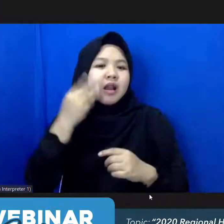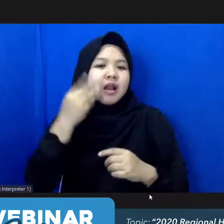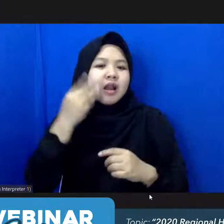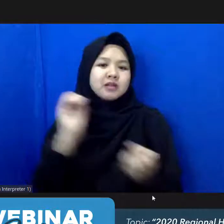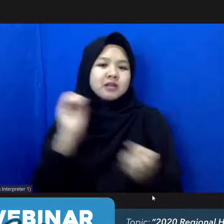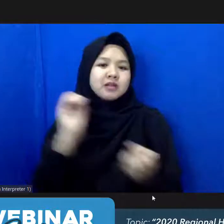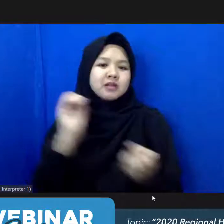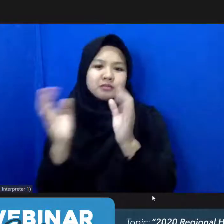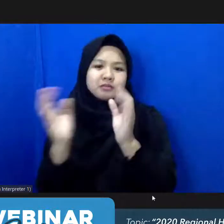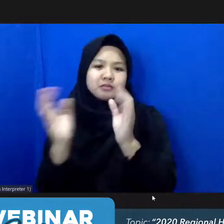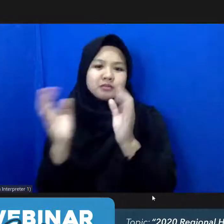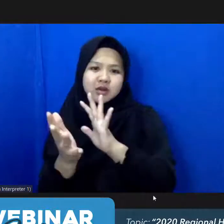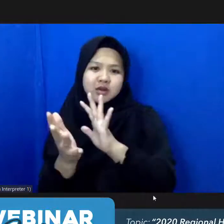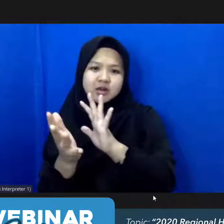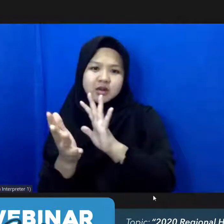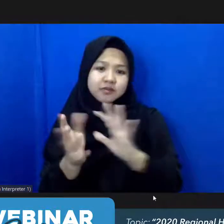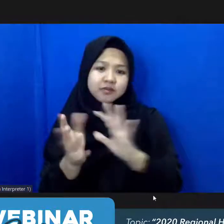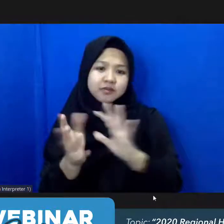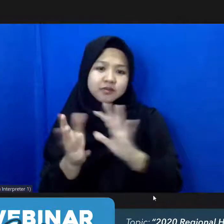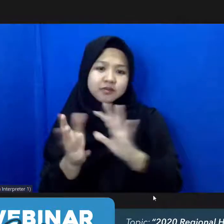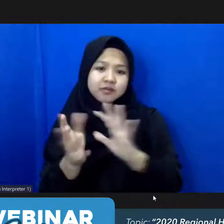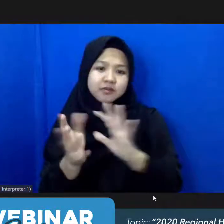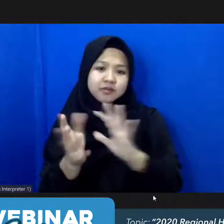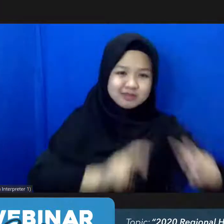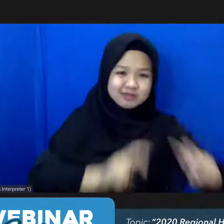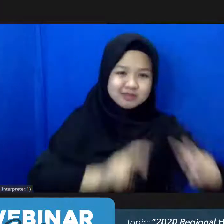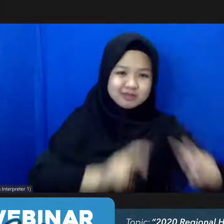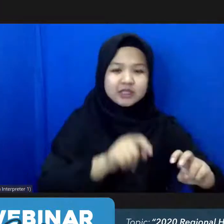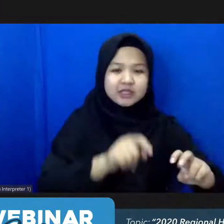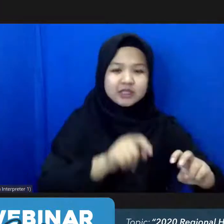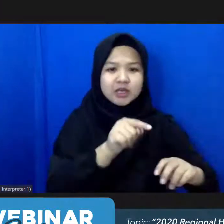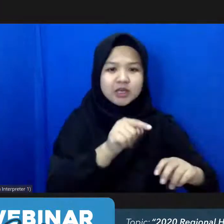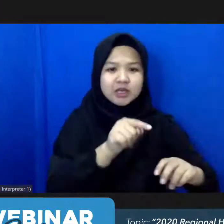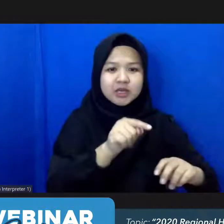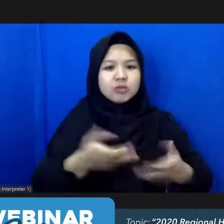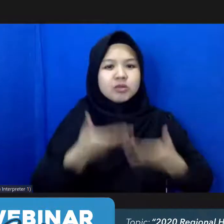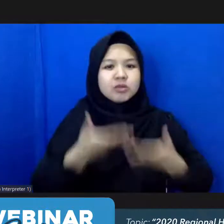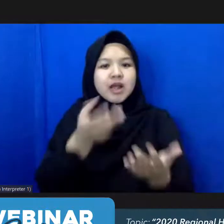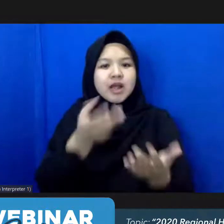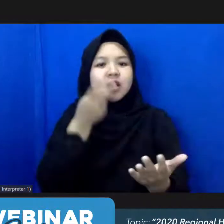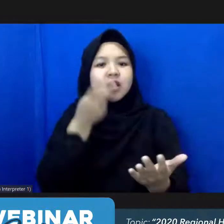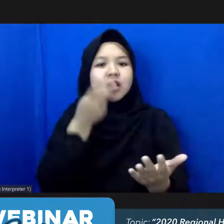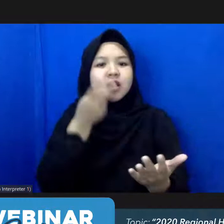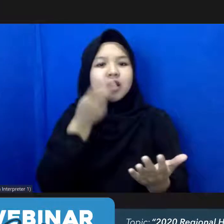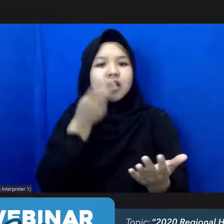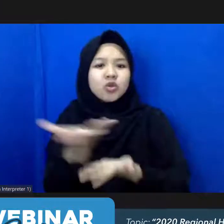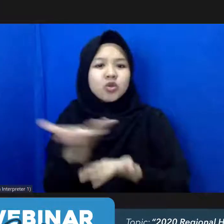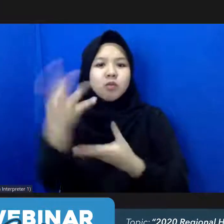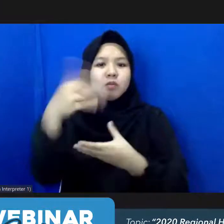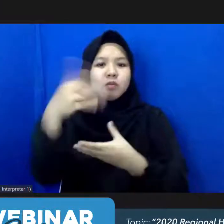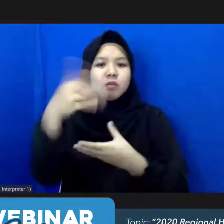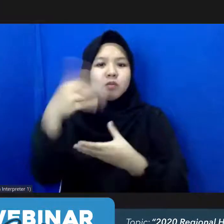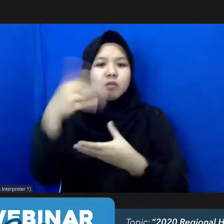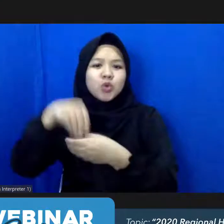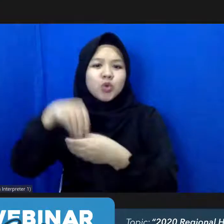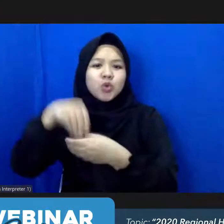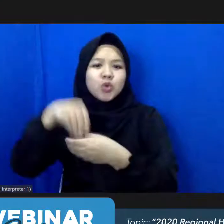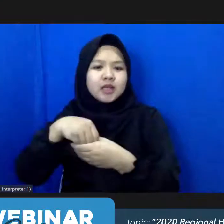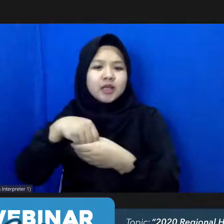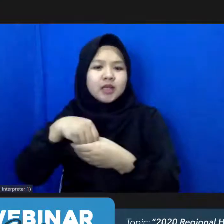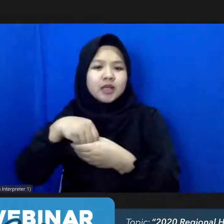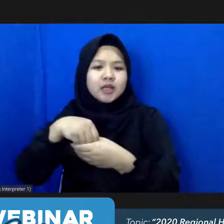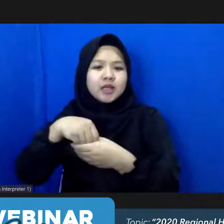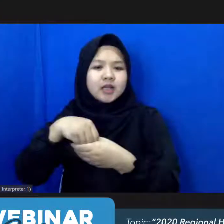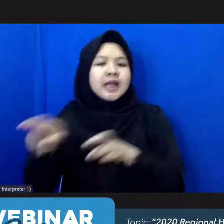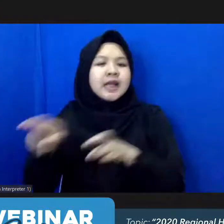assessment, they should give also recommendation and inputs on the planning, and they should